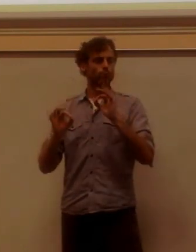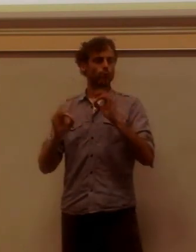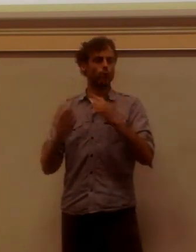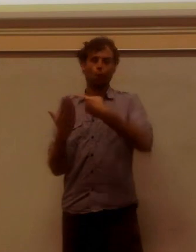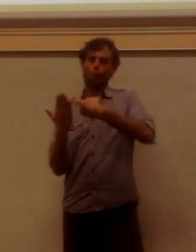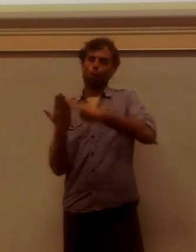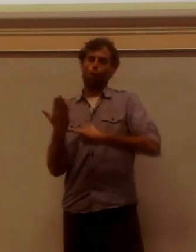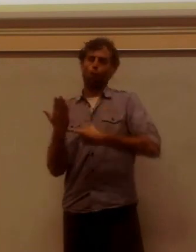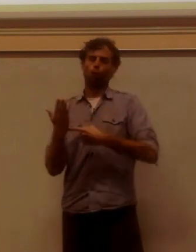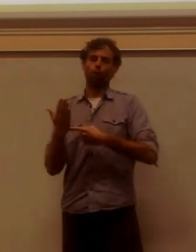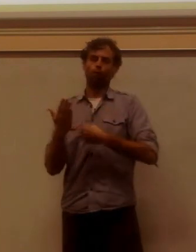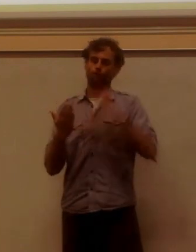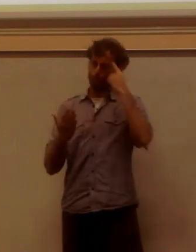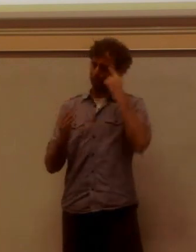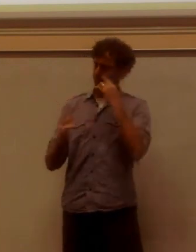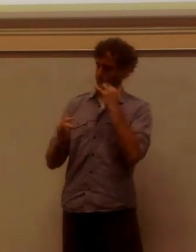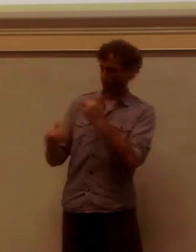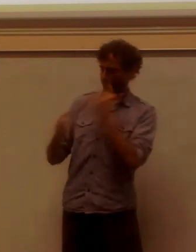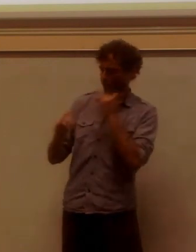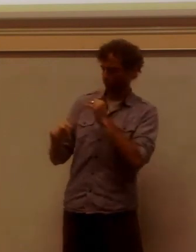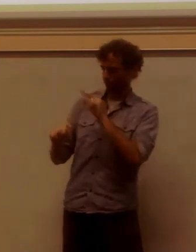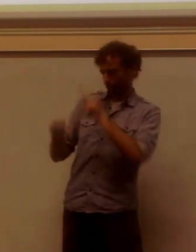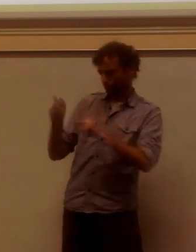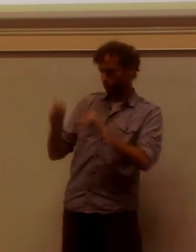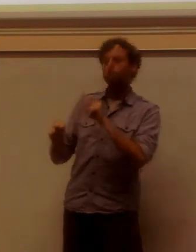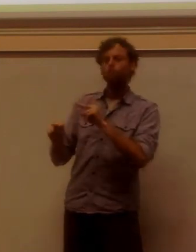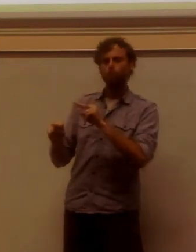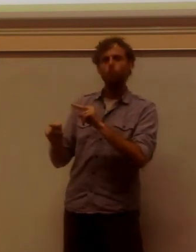They would need to be regulated by competent authority